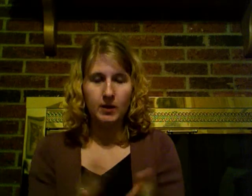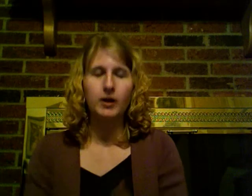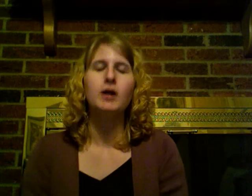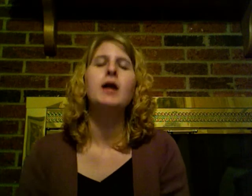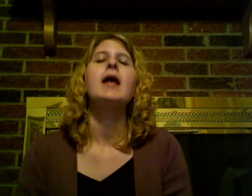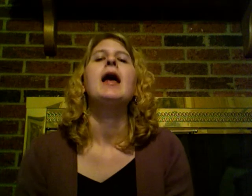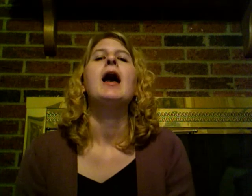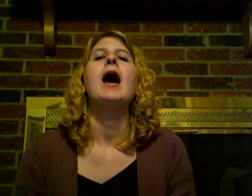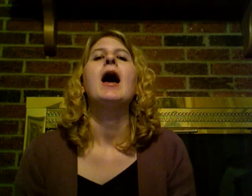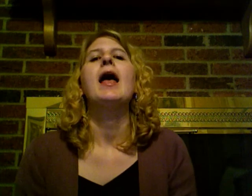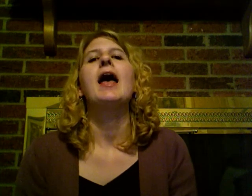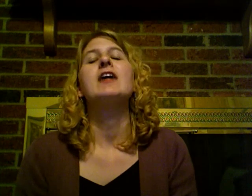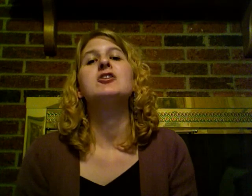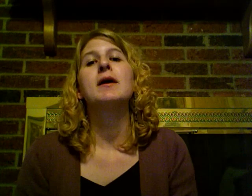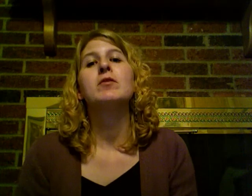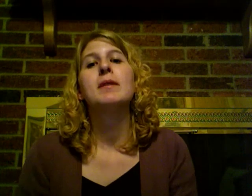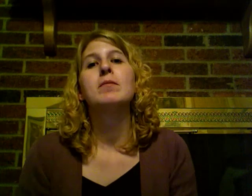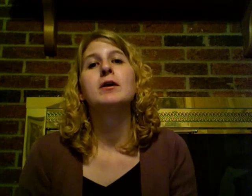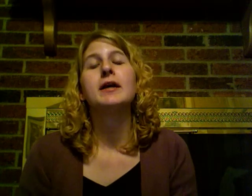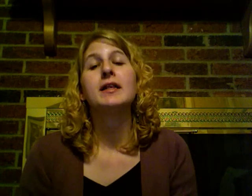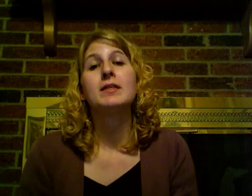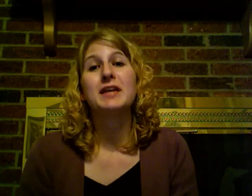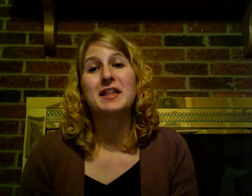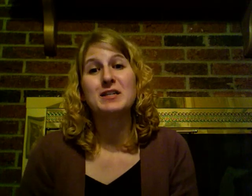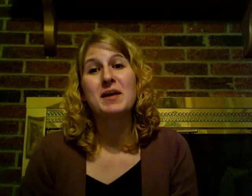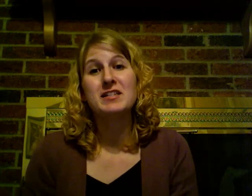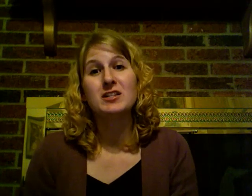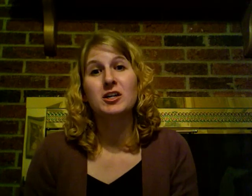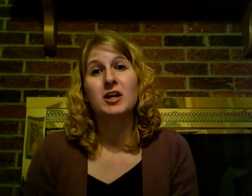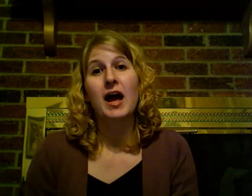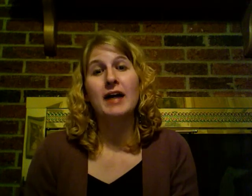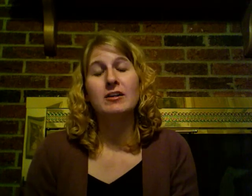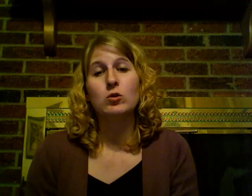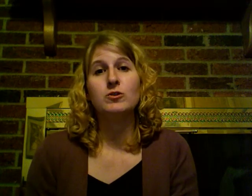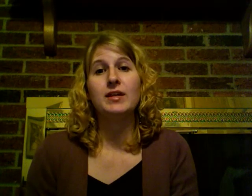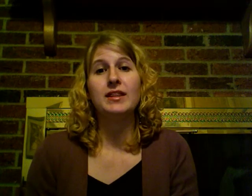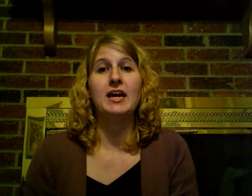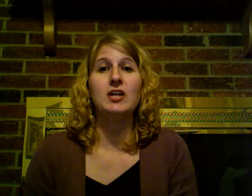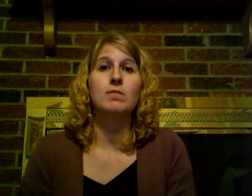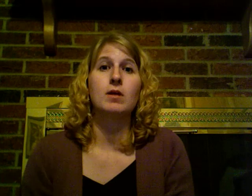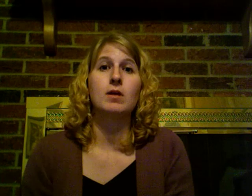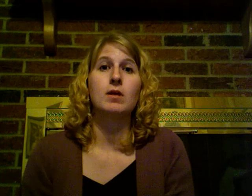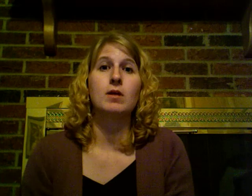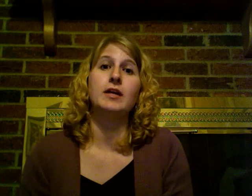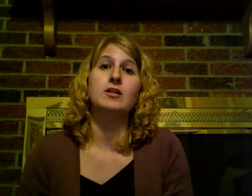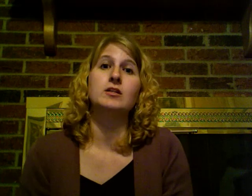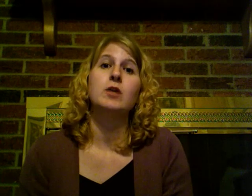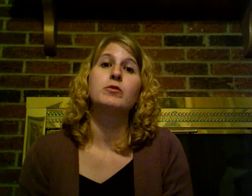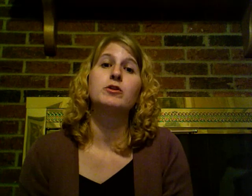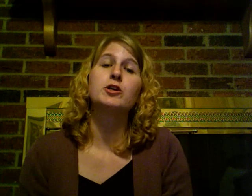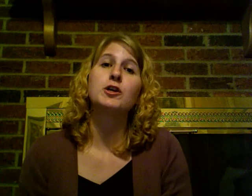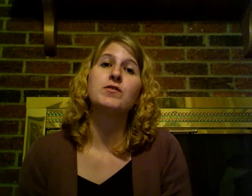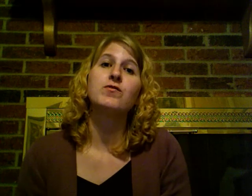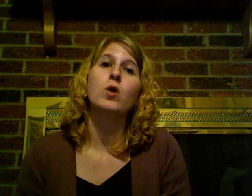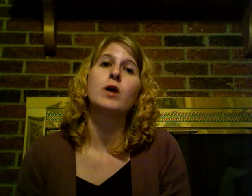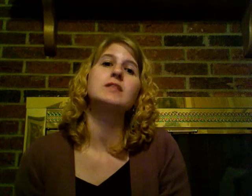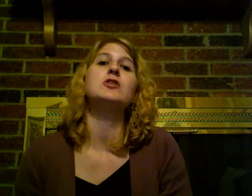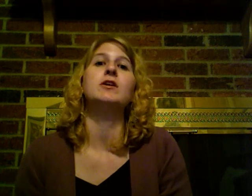marker. As you might remember in the beginning of the semester, I told you that the agent marker is reserved for situations